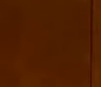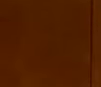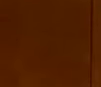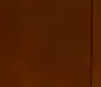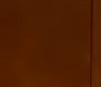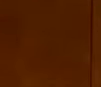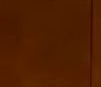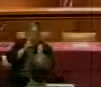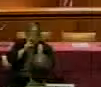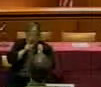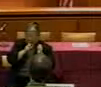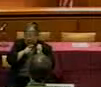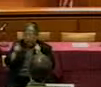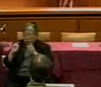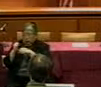Al?